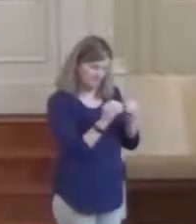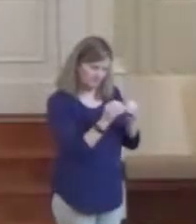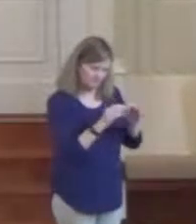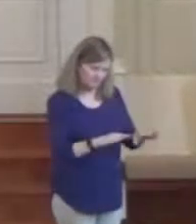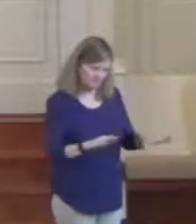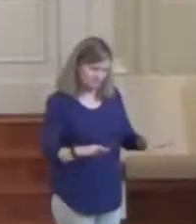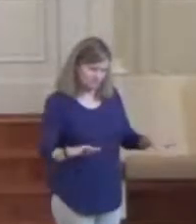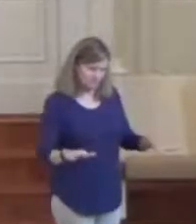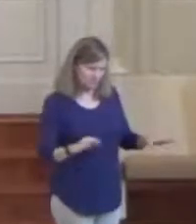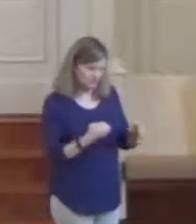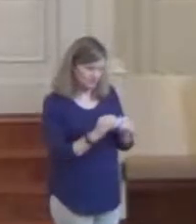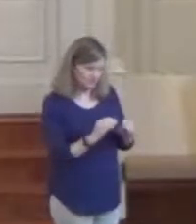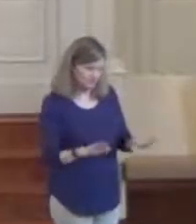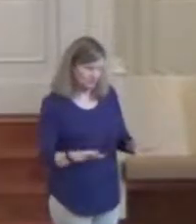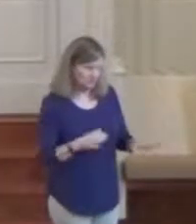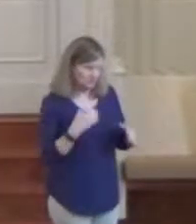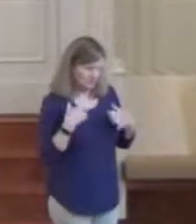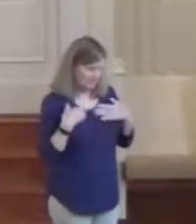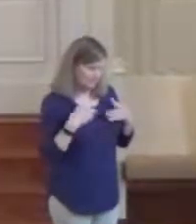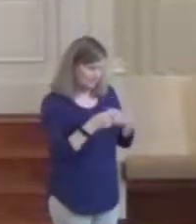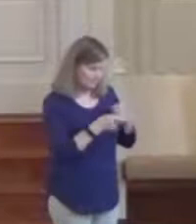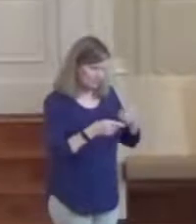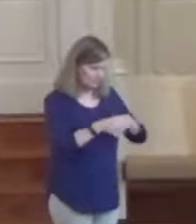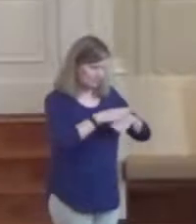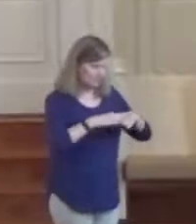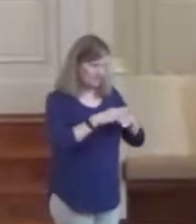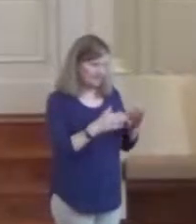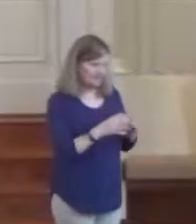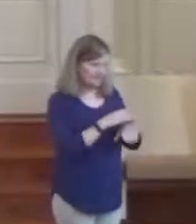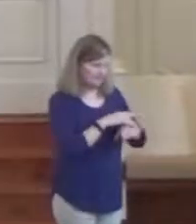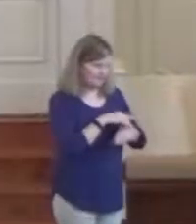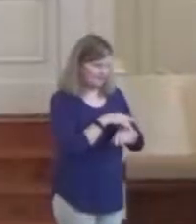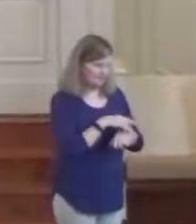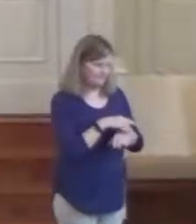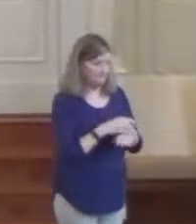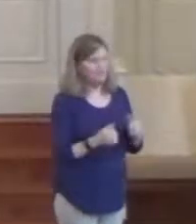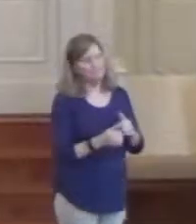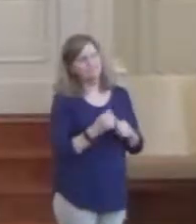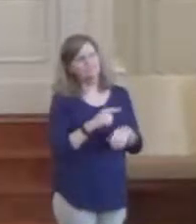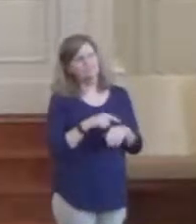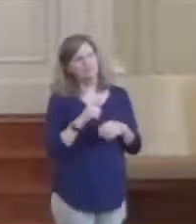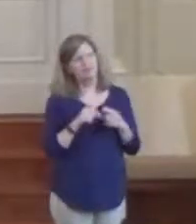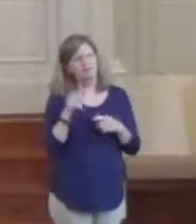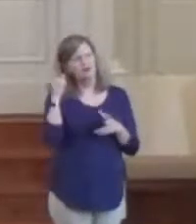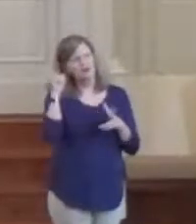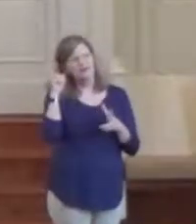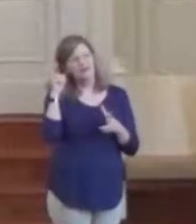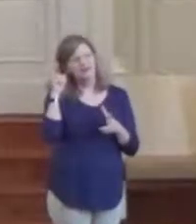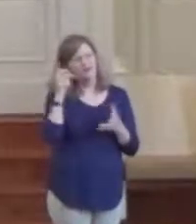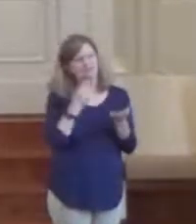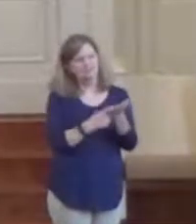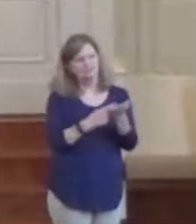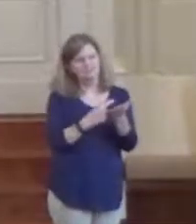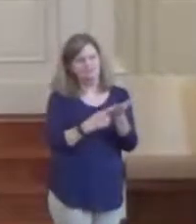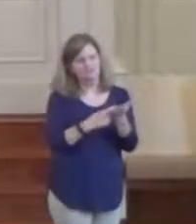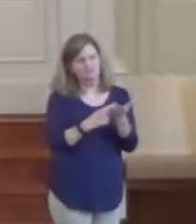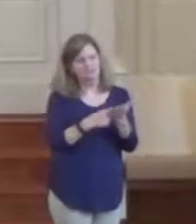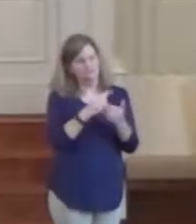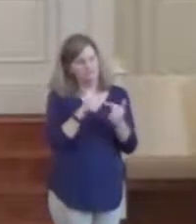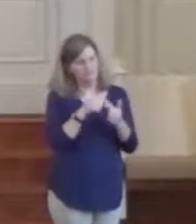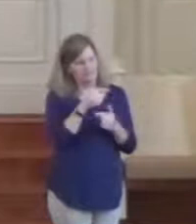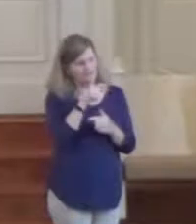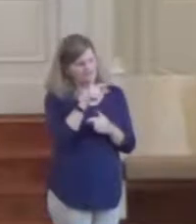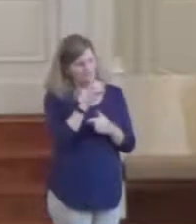and to have dominion over it. Now, usually when I hear discussions about Genesis,